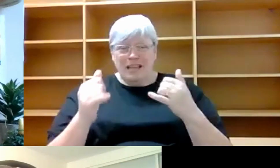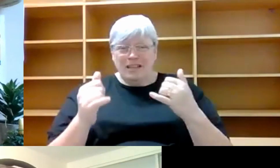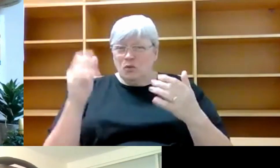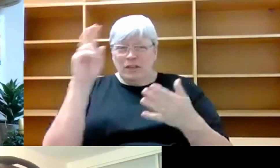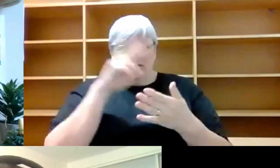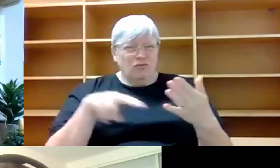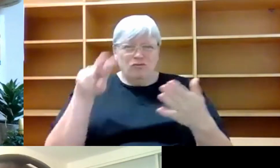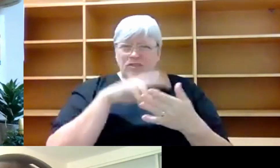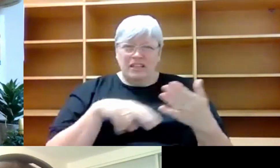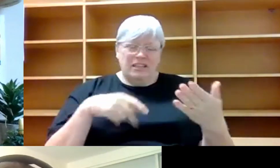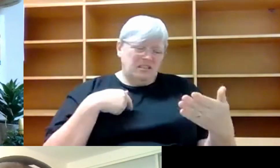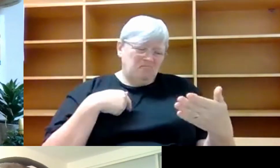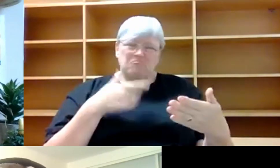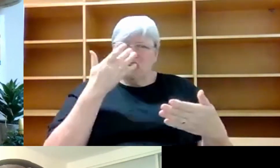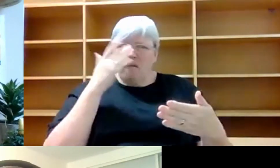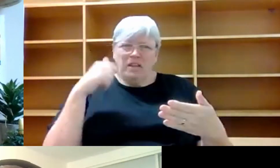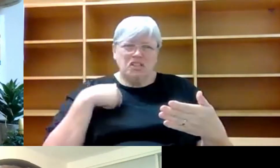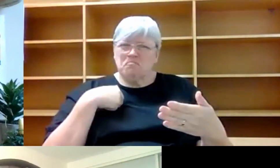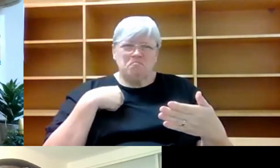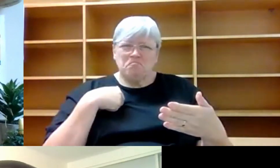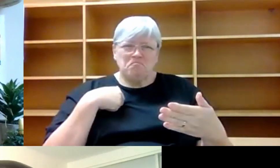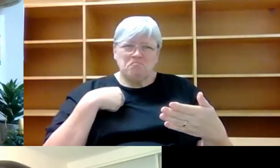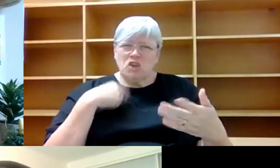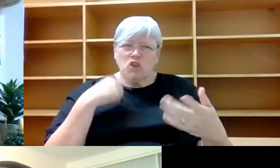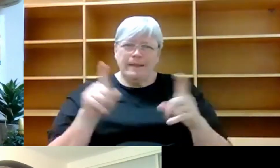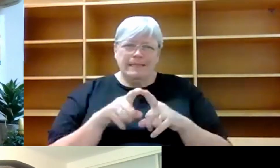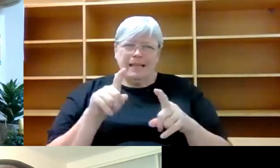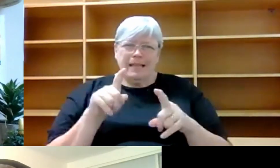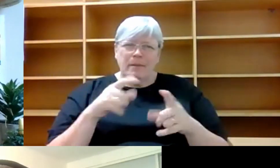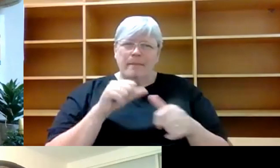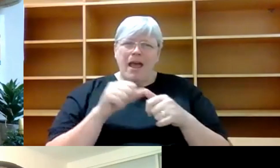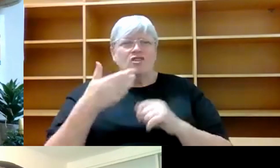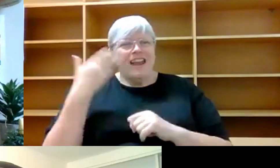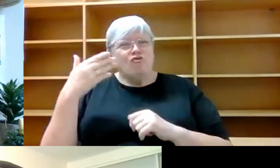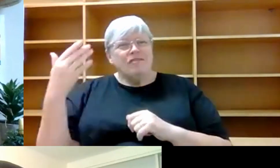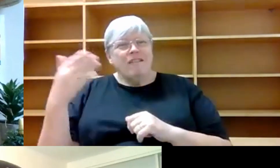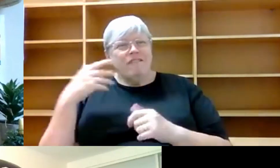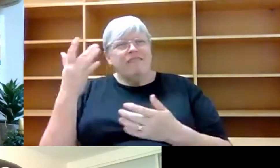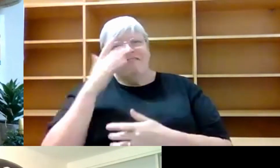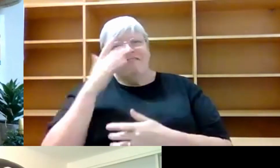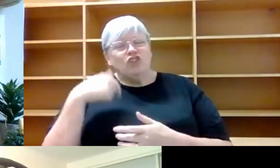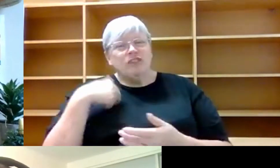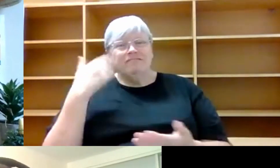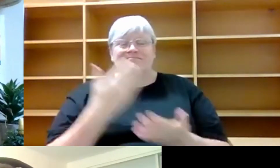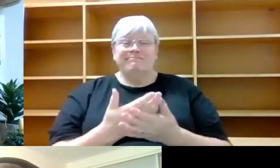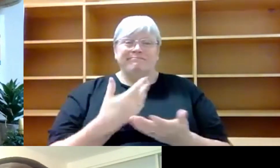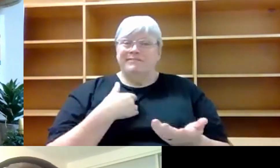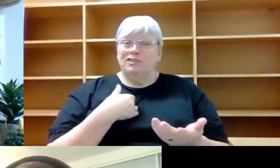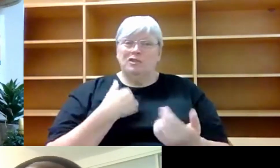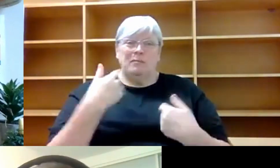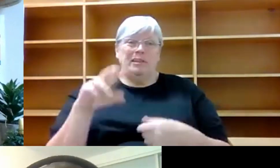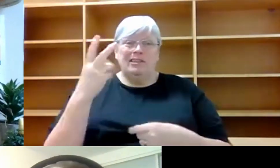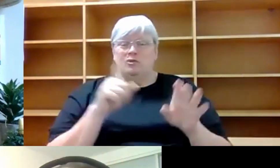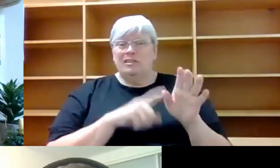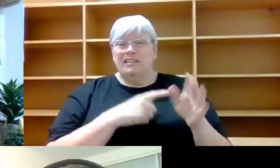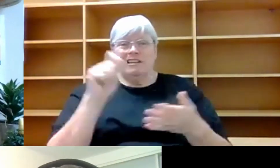it doesn't impact you the same way as a narrative fiction does. And so, I mean, I could well have spent 2 years writing one of